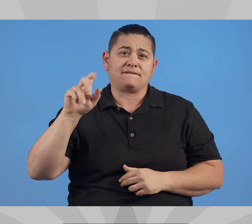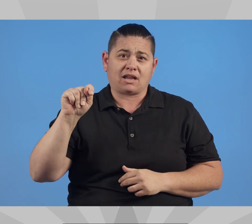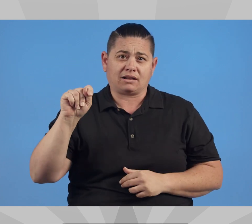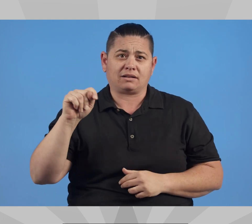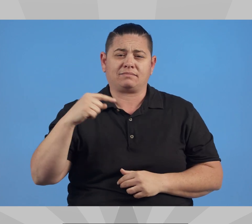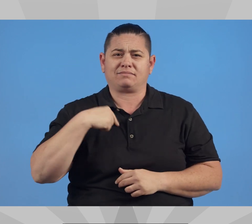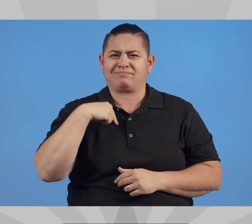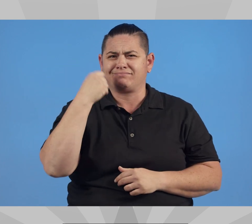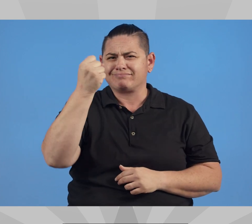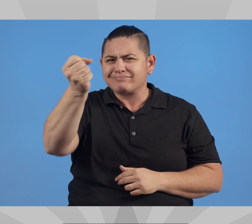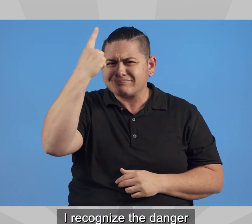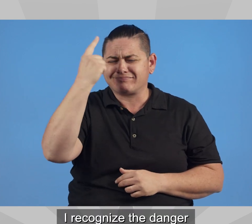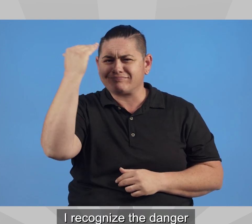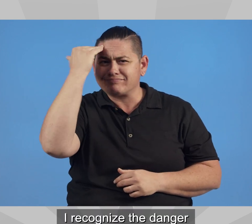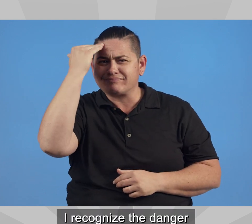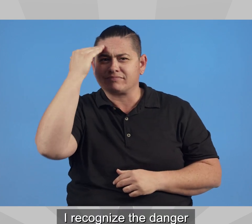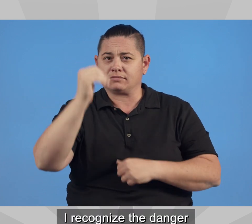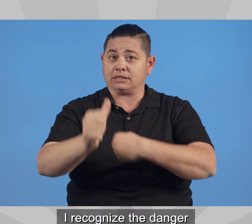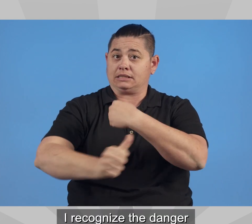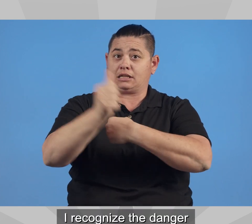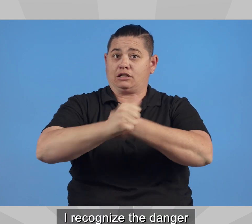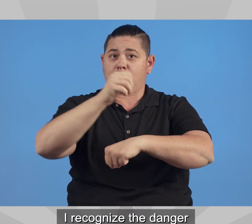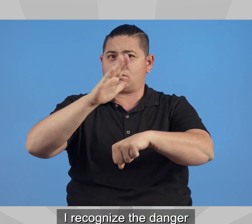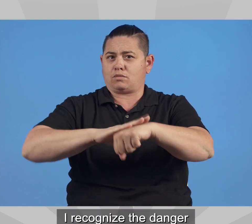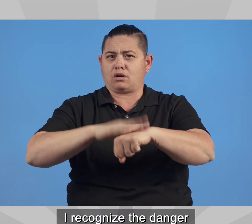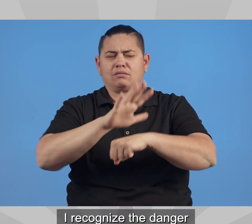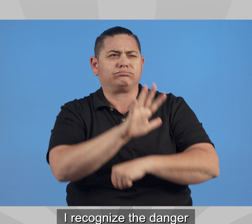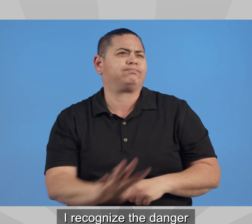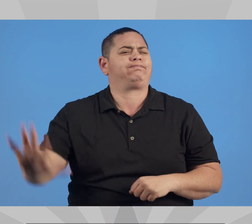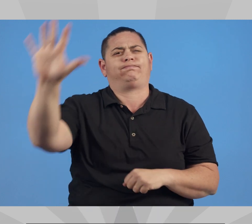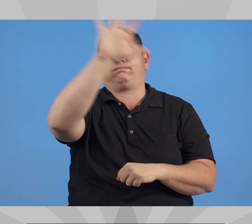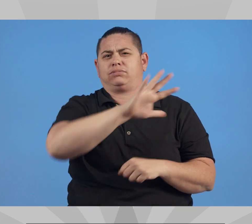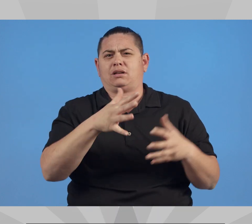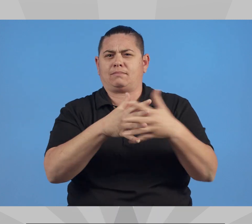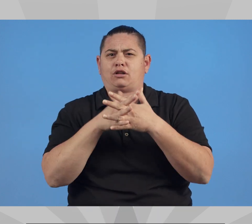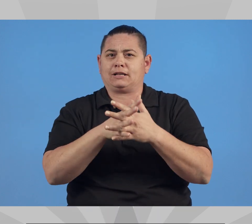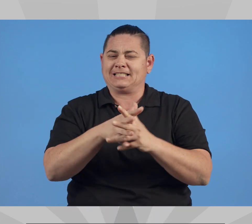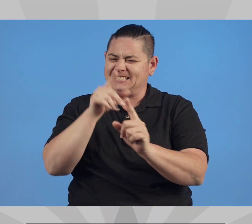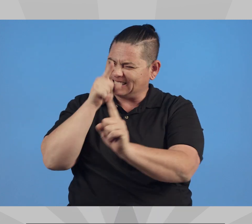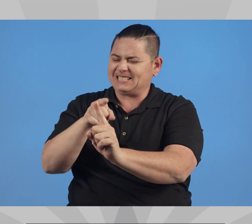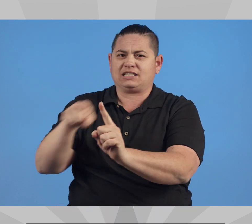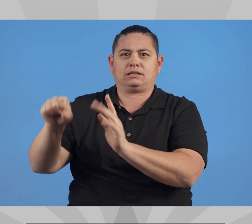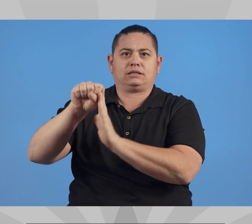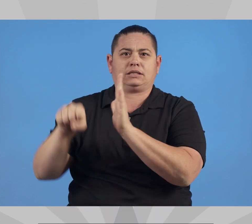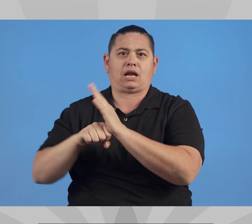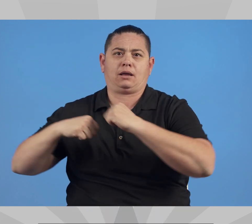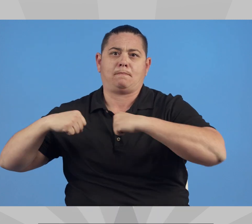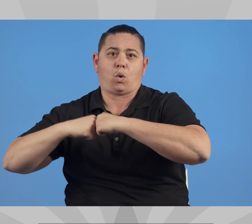As a combat veteran, I recognize the danger signals screaming at us from every direction in our